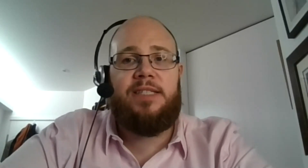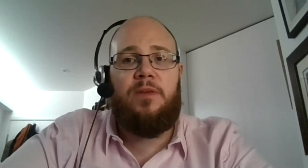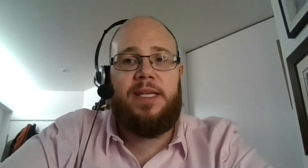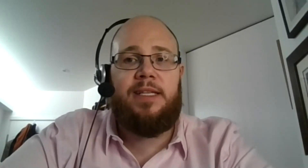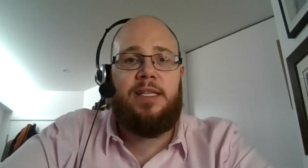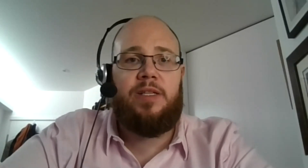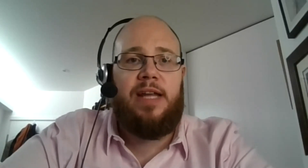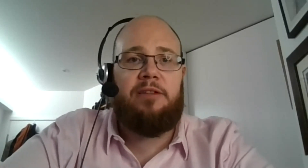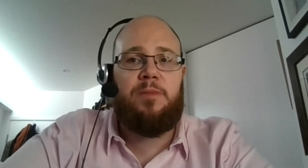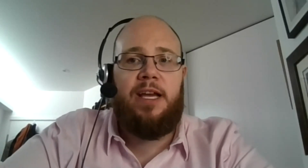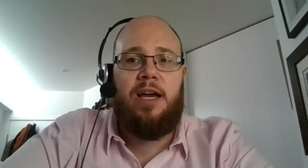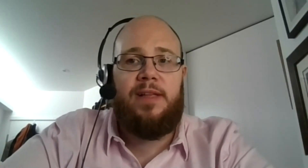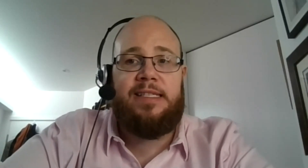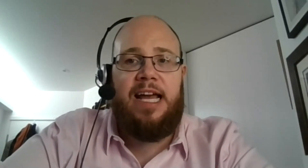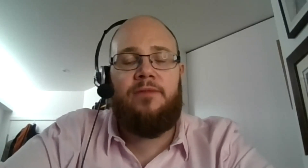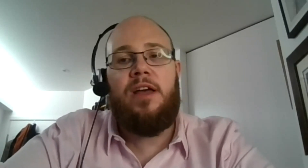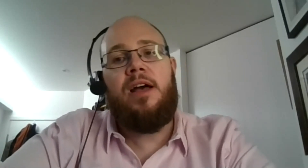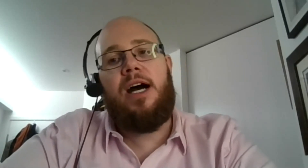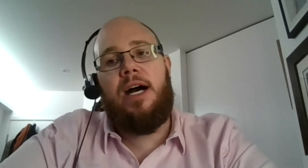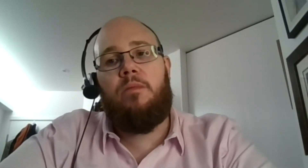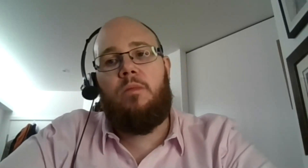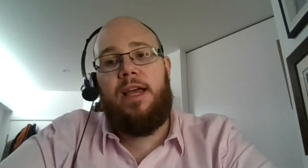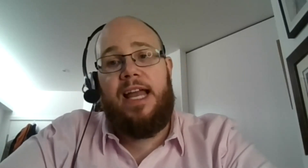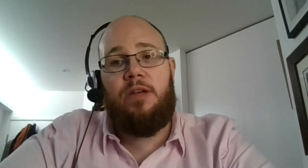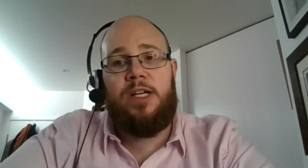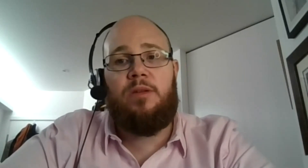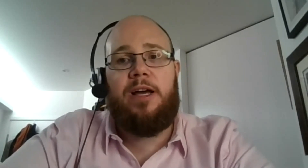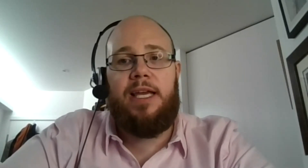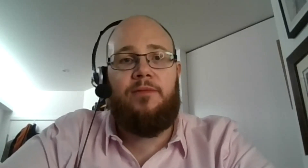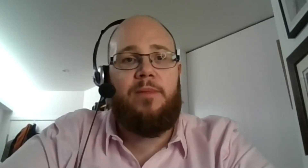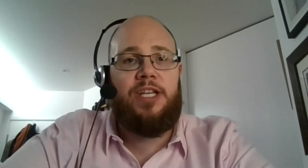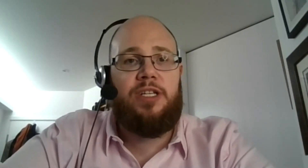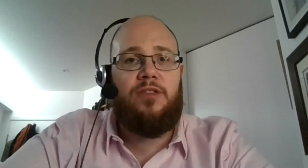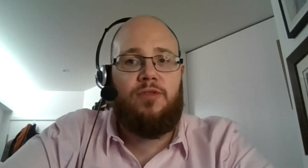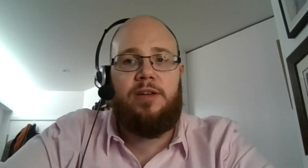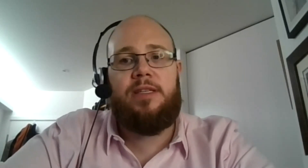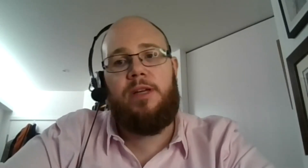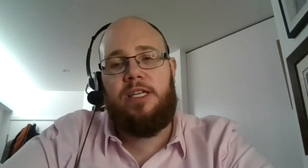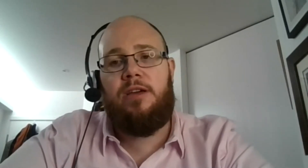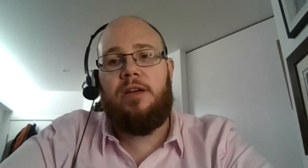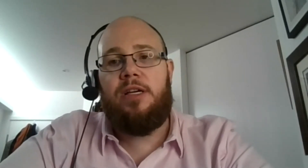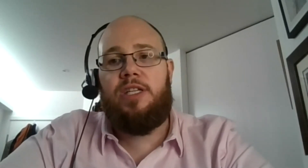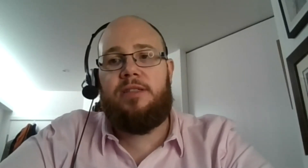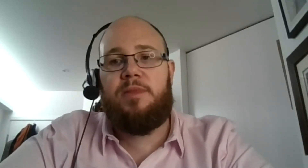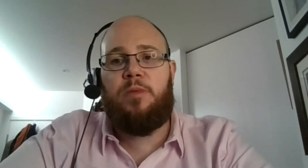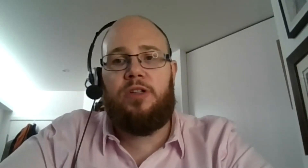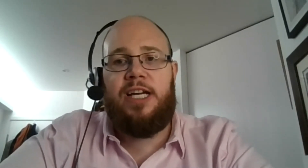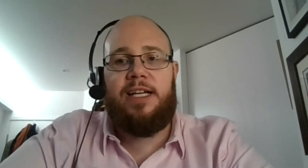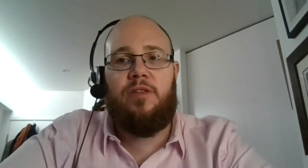for businesses on how to be COVID safe. We're getting the whistleblowing information through, so we do some spot checks on that,